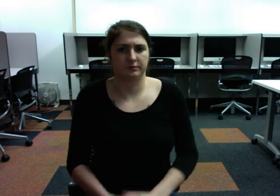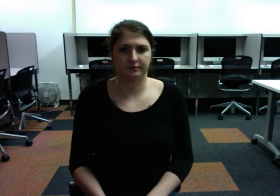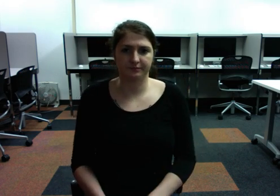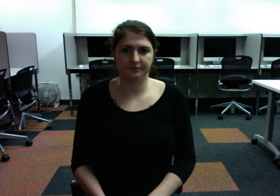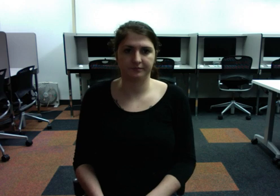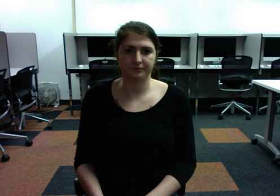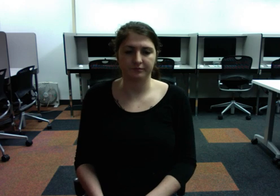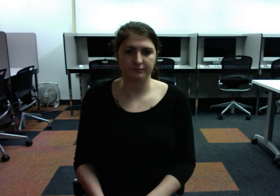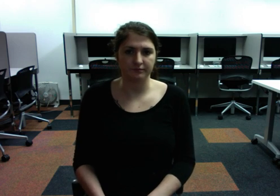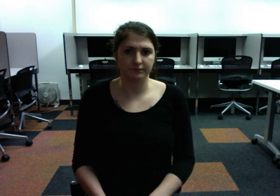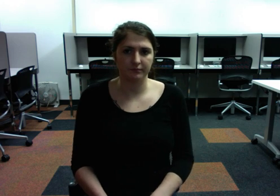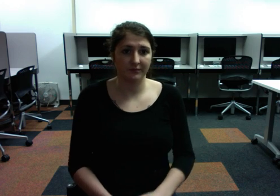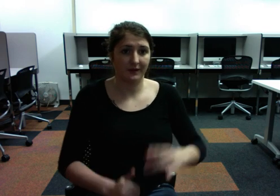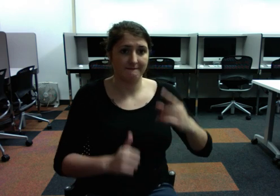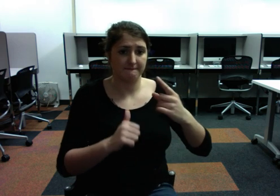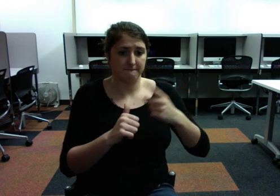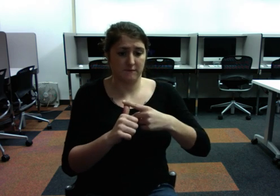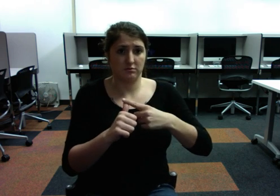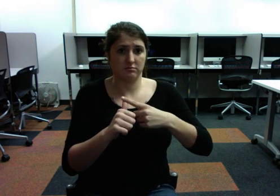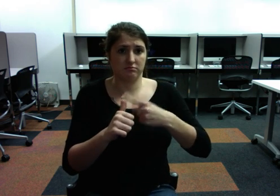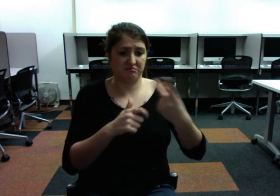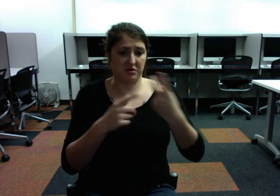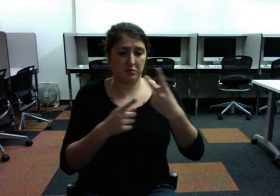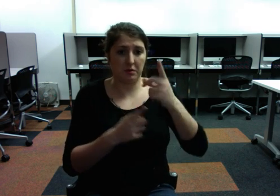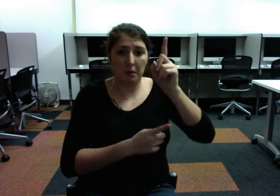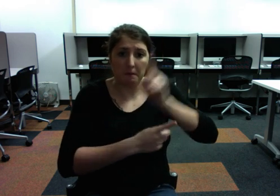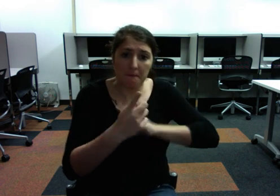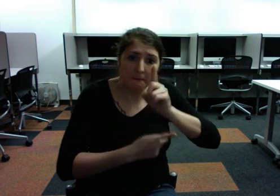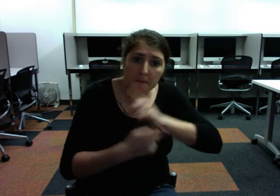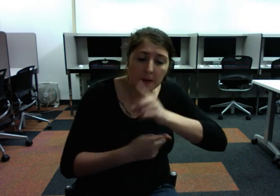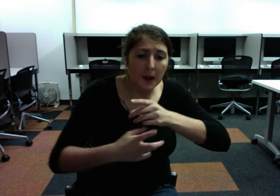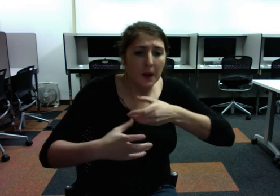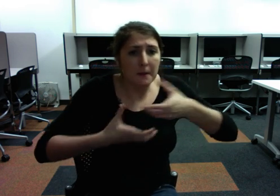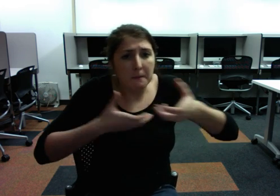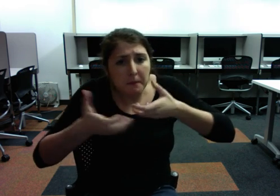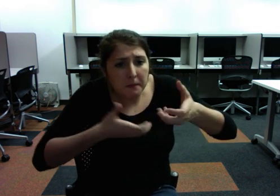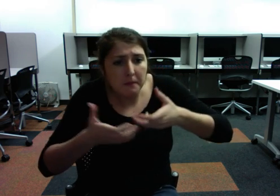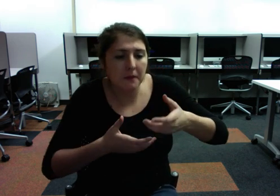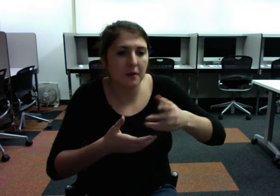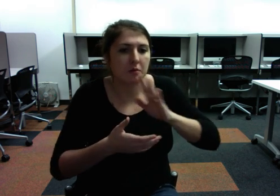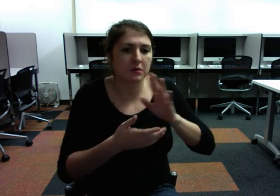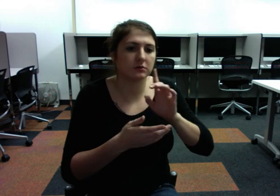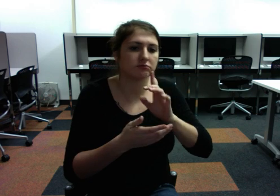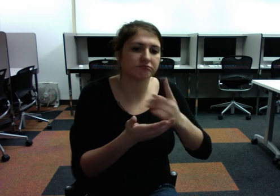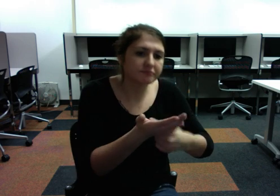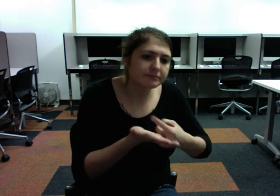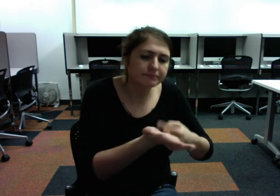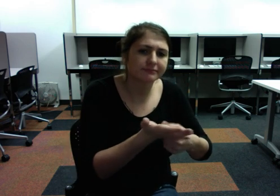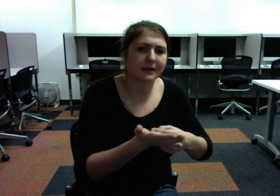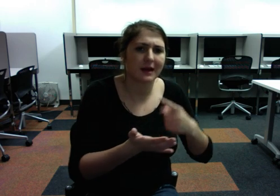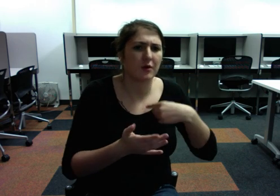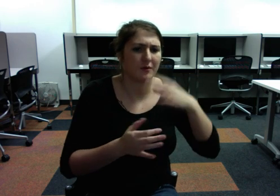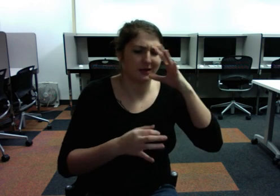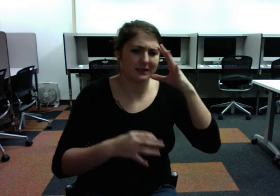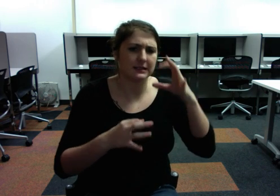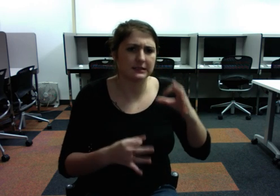we prepare the facts, we research the law, we make that monumental decision to file that lawsuit. That lawsuit then has to be